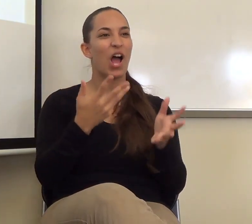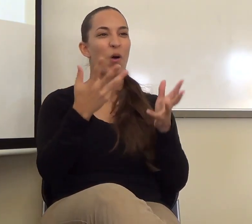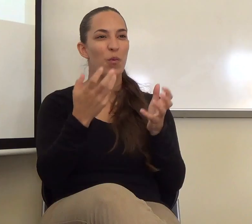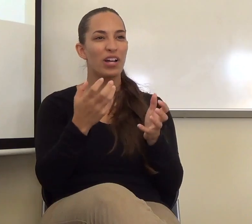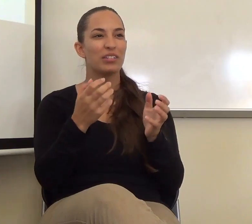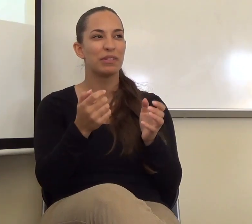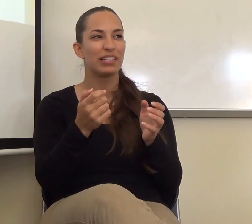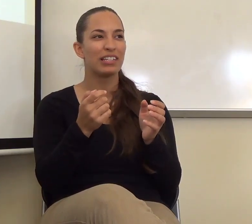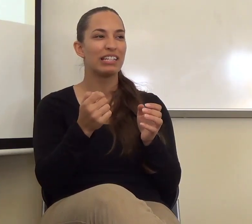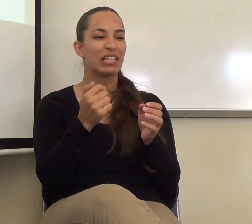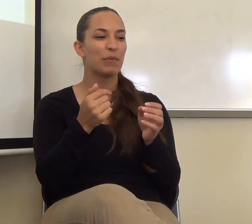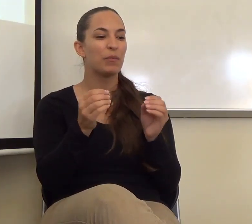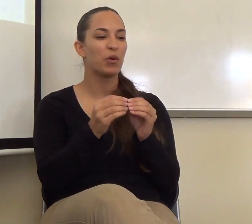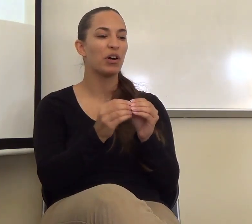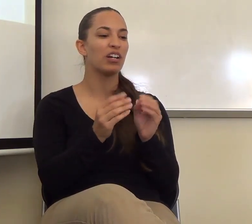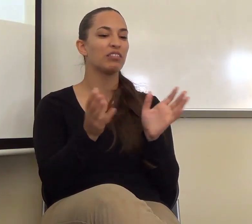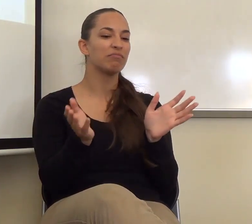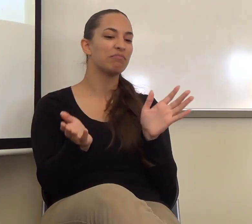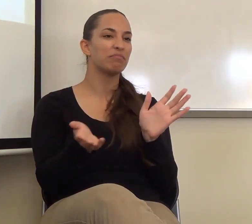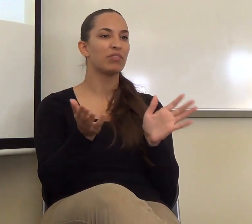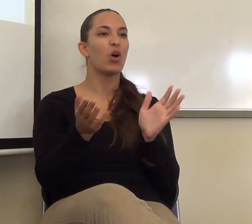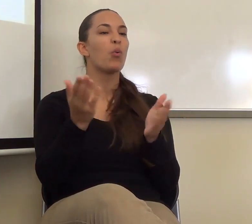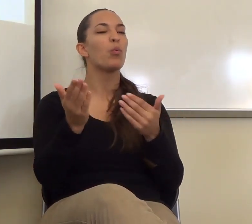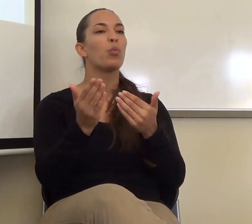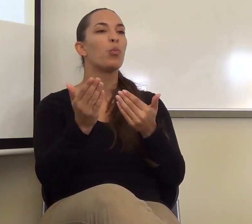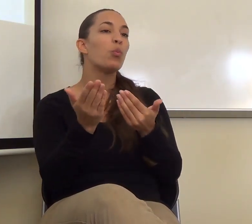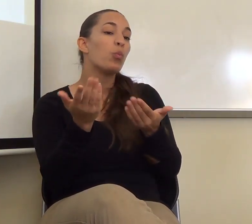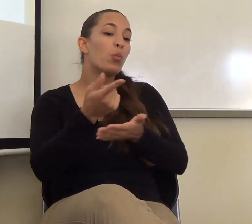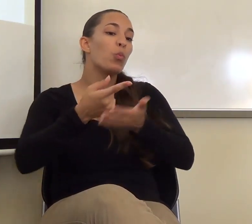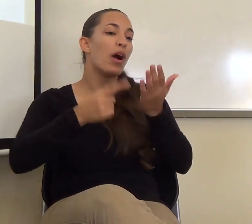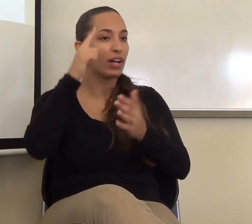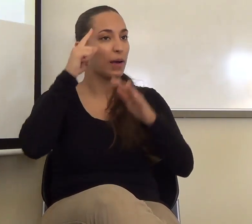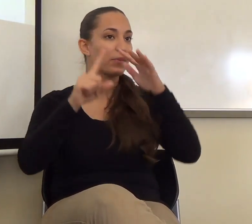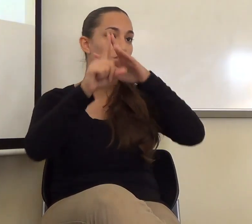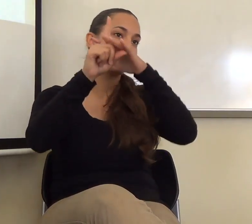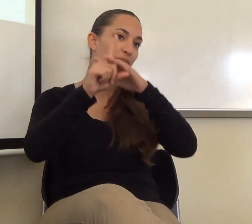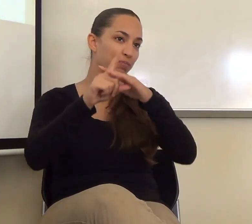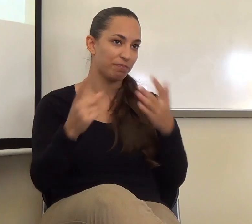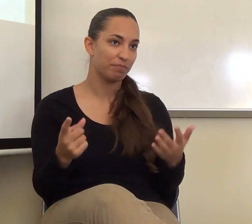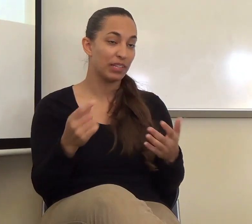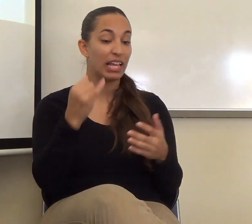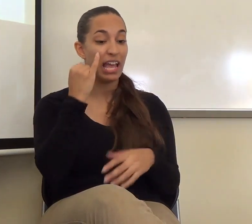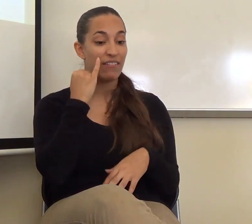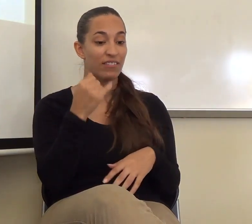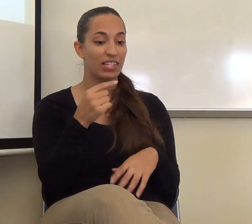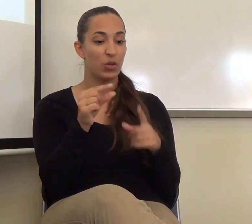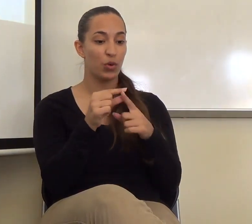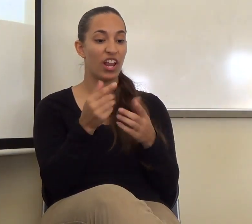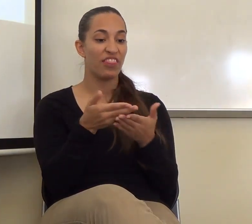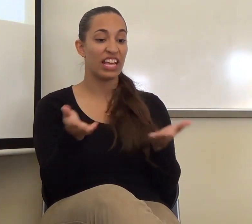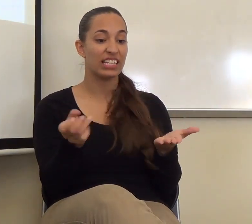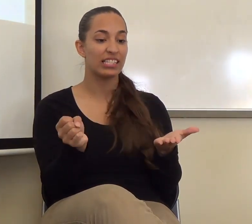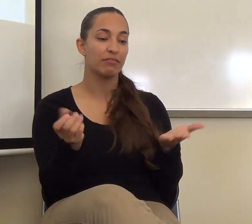more holistic. Write down what comes to your mind. If that's the word things, then that's it,